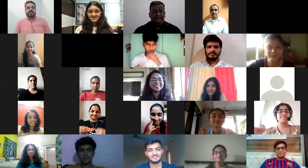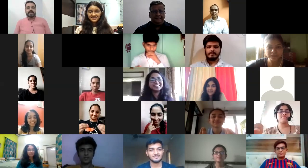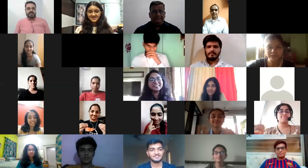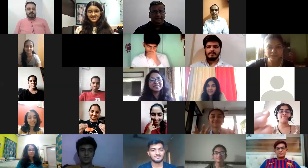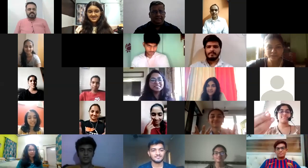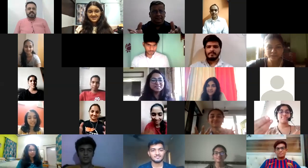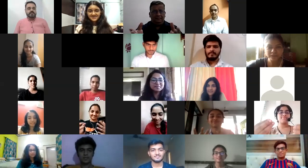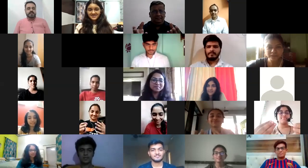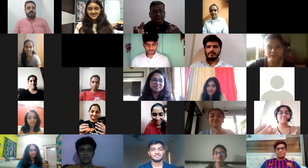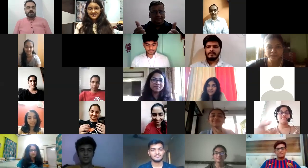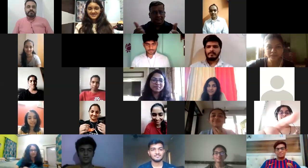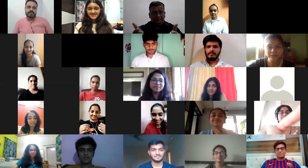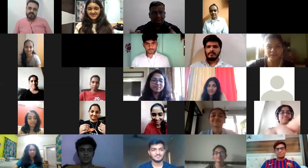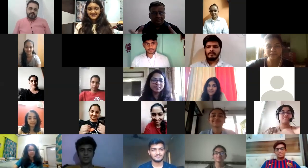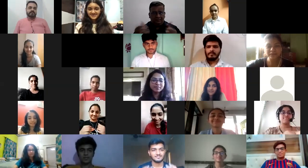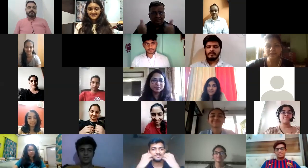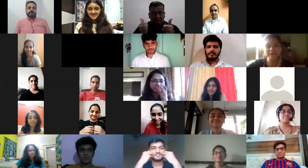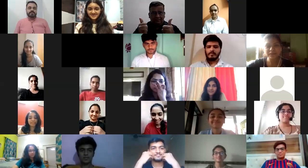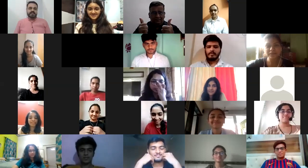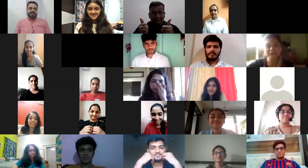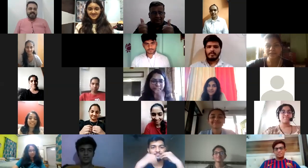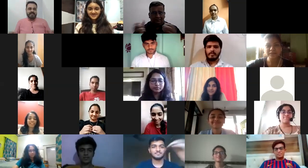us to the journey of the alphabets of Indian Sign Language.